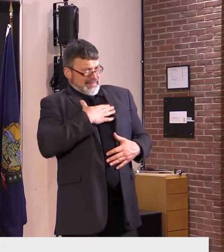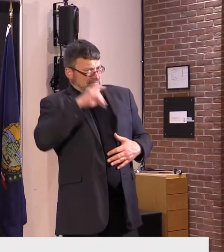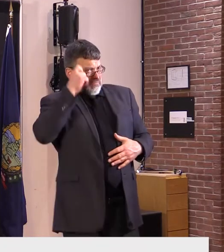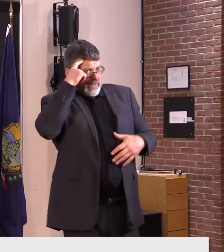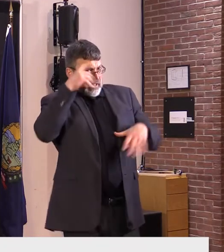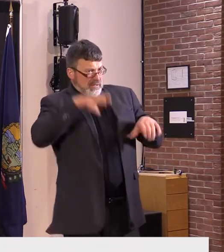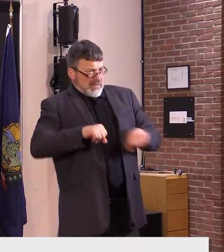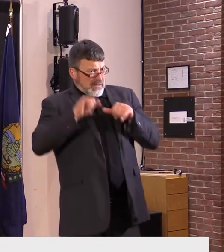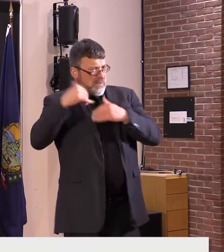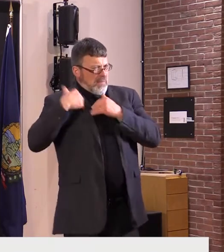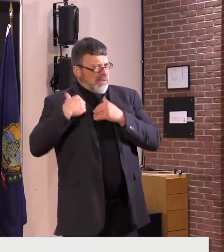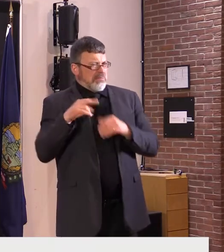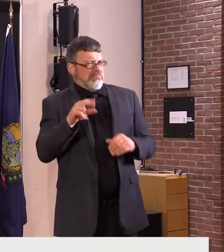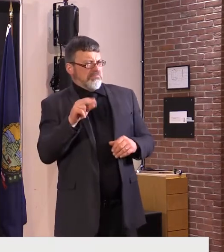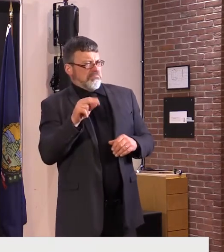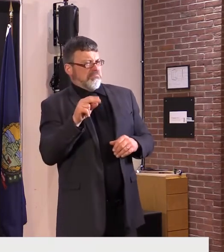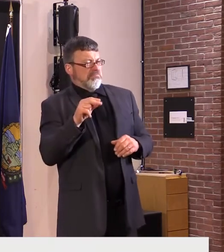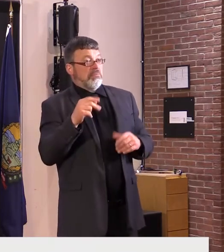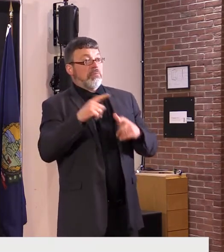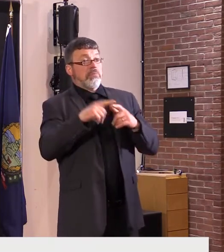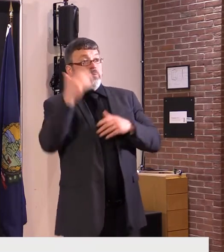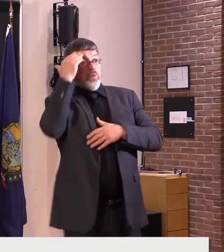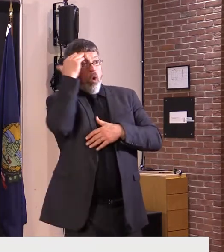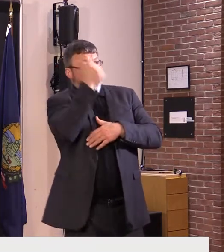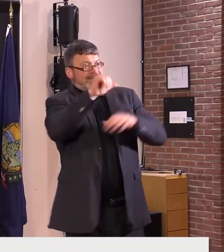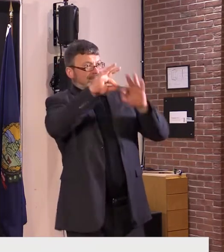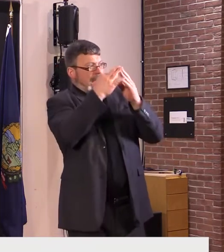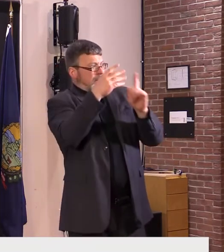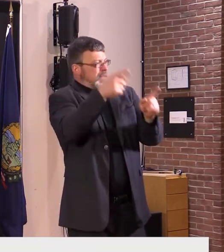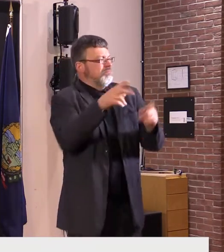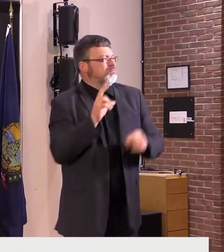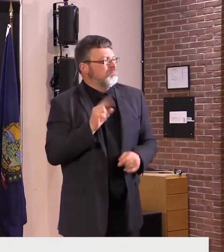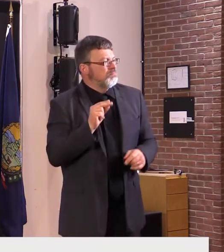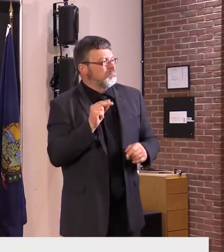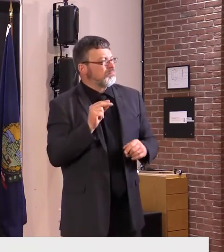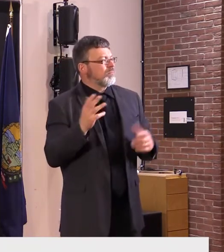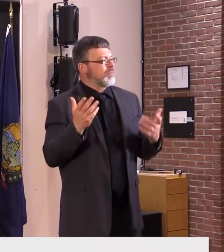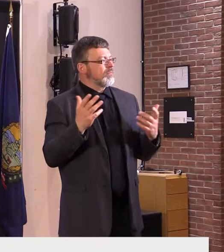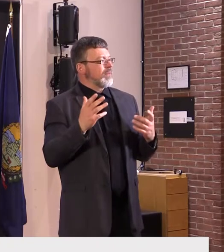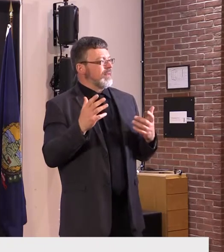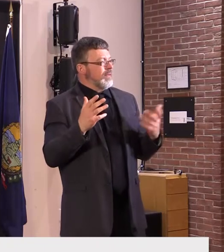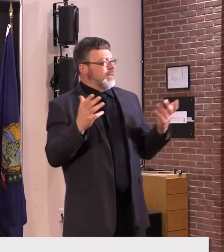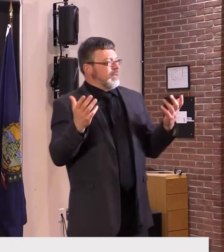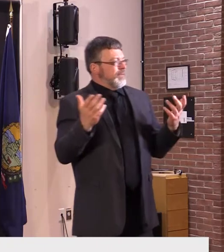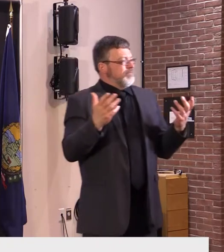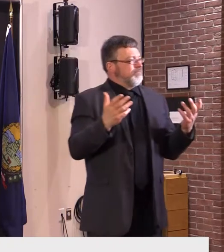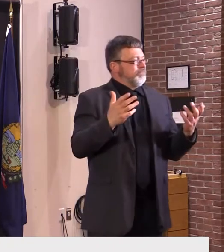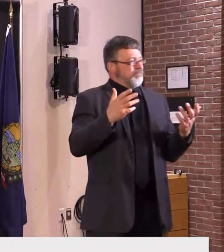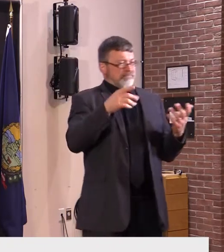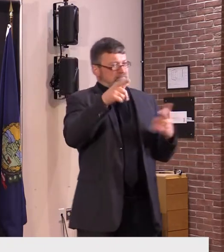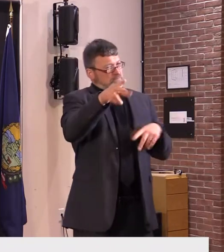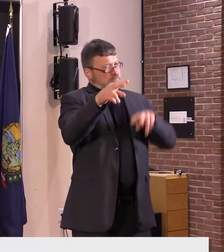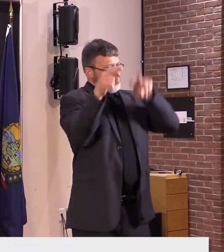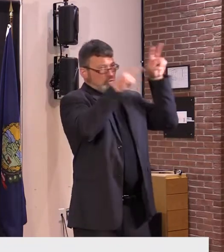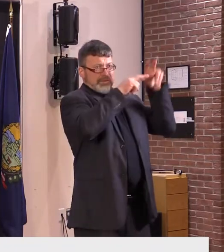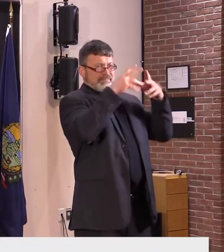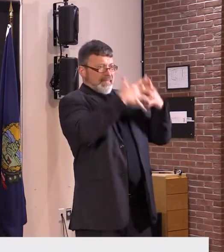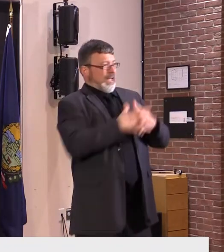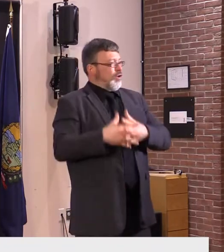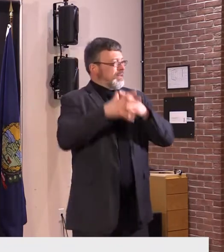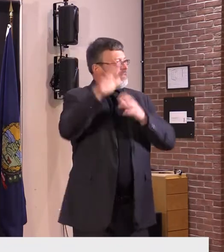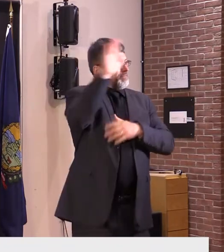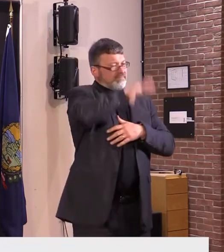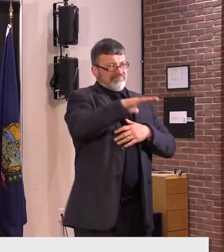Though I like others, have seen on the national news some desperation. What we've